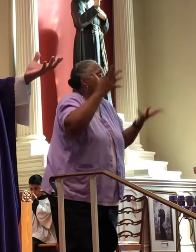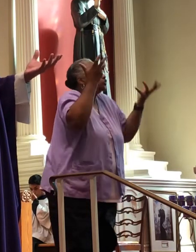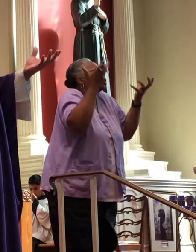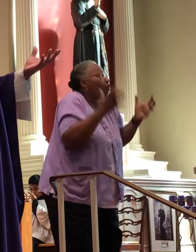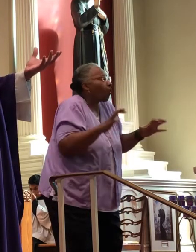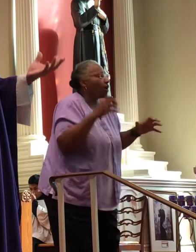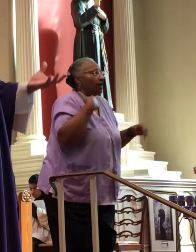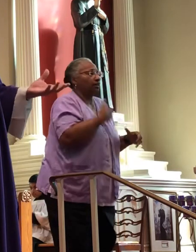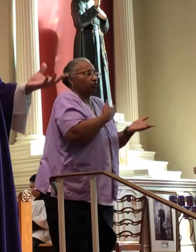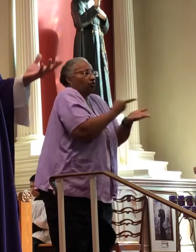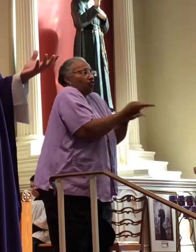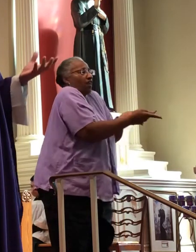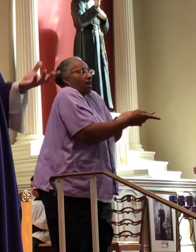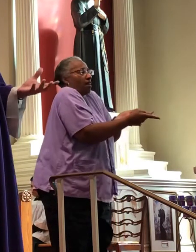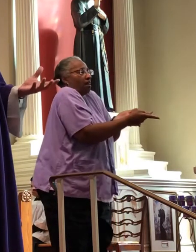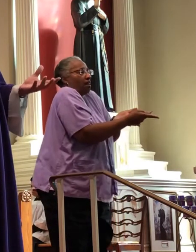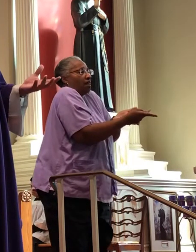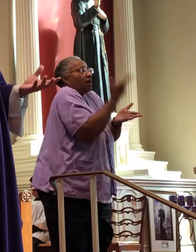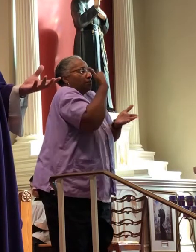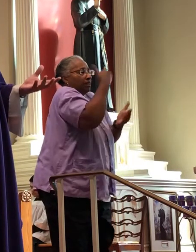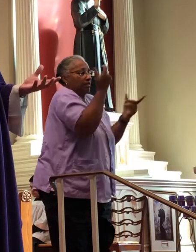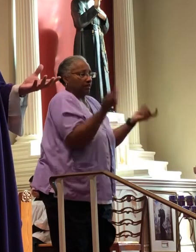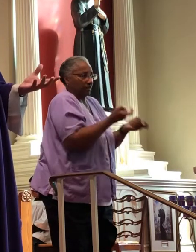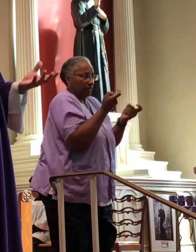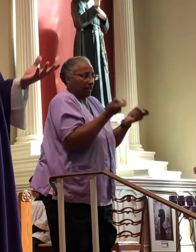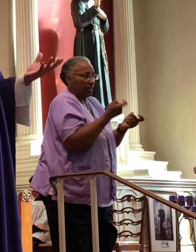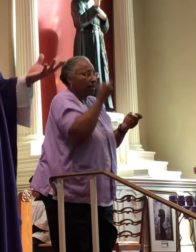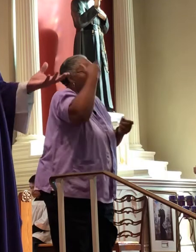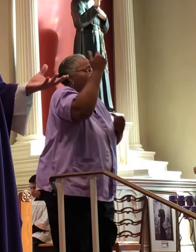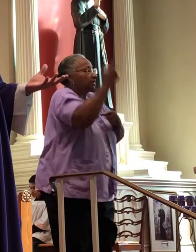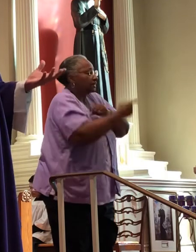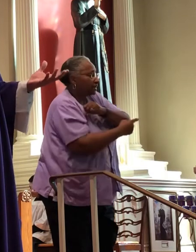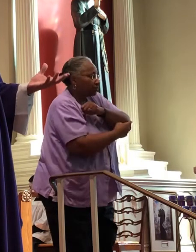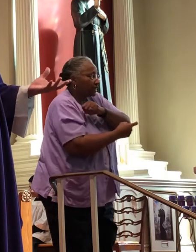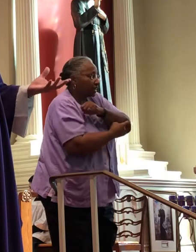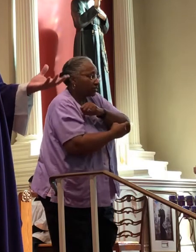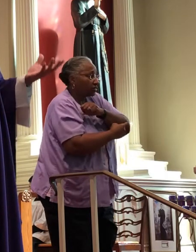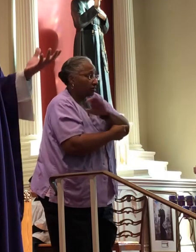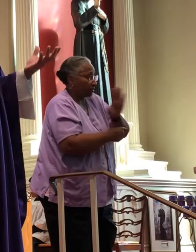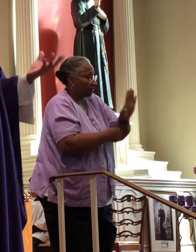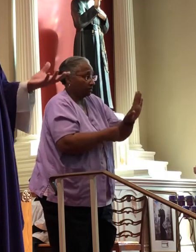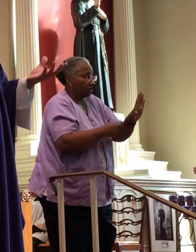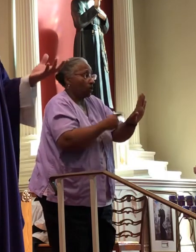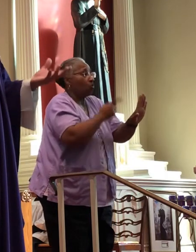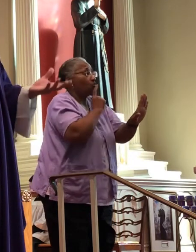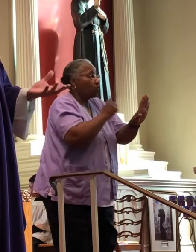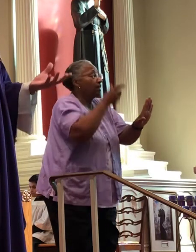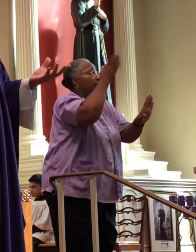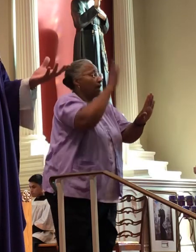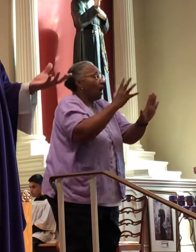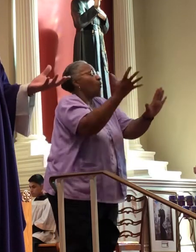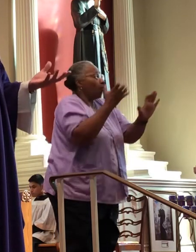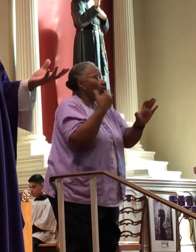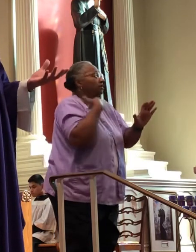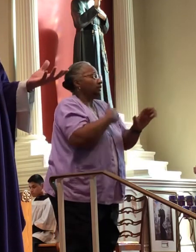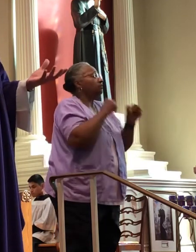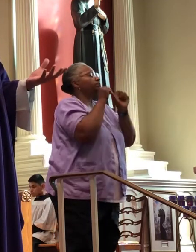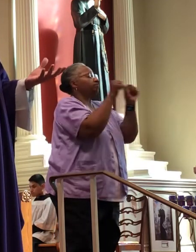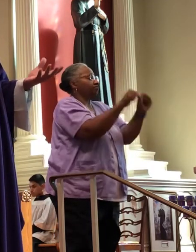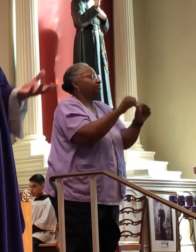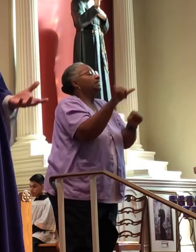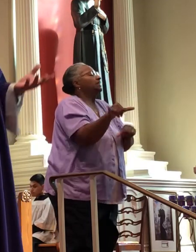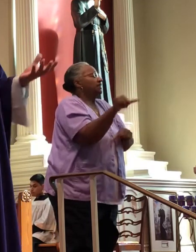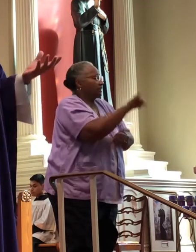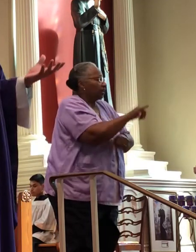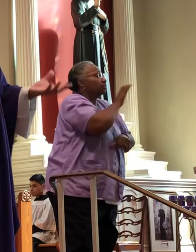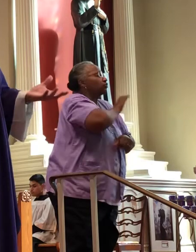falter because of sin and temptation. Actually, God wants us to persevere like Christ,